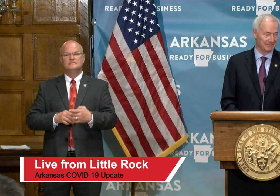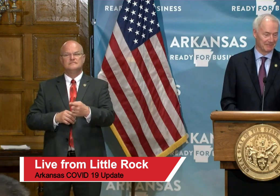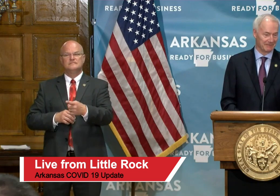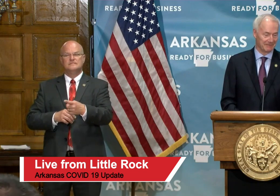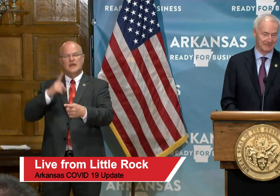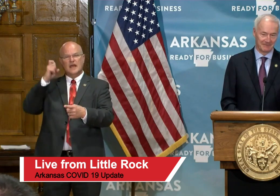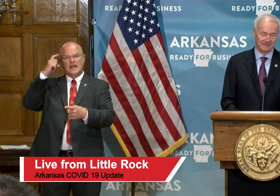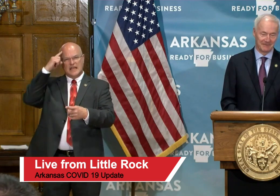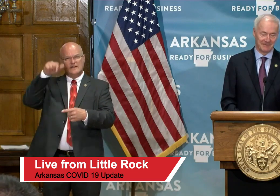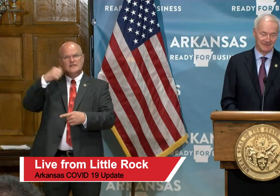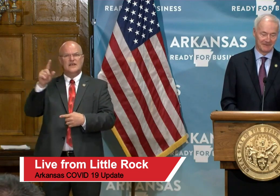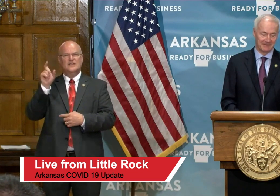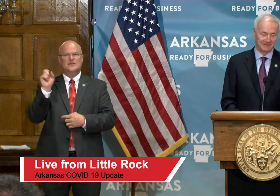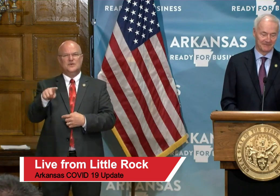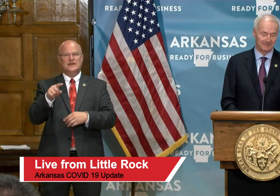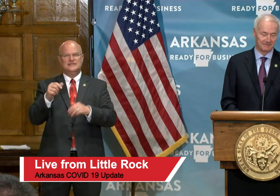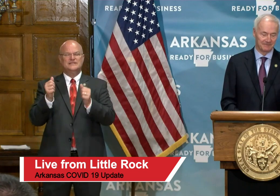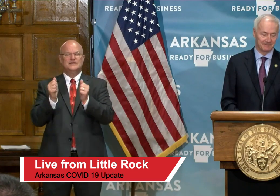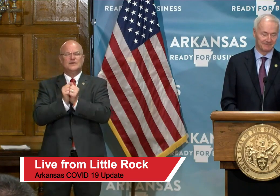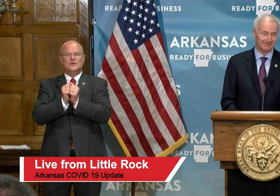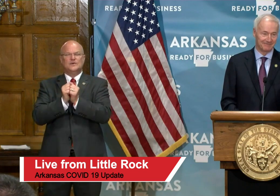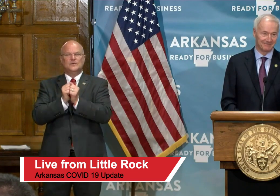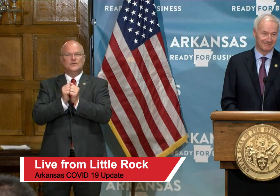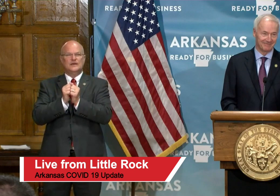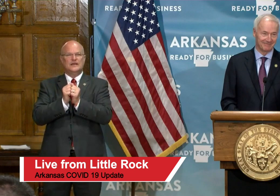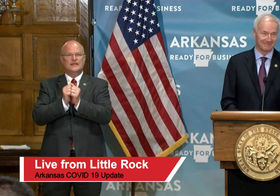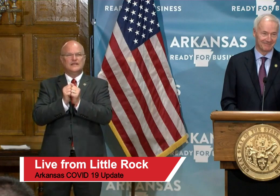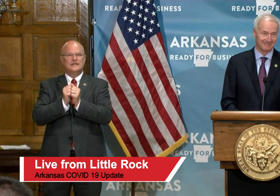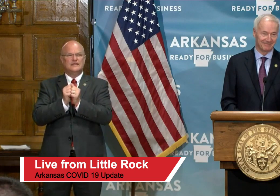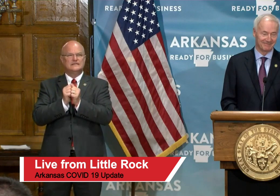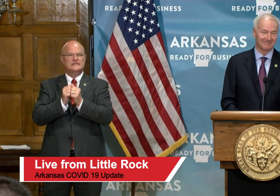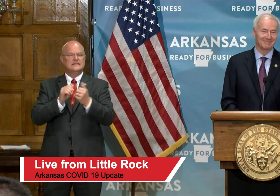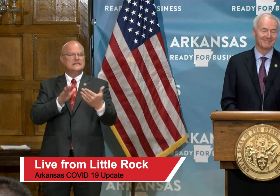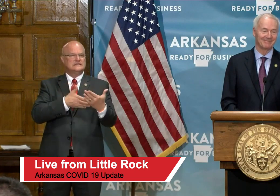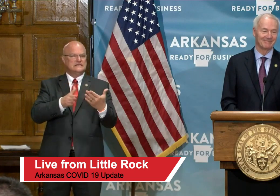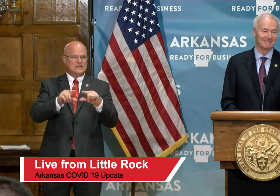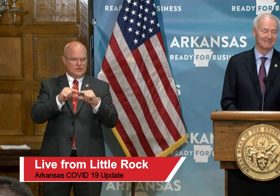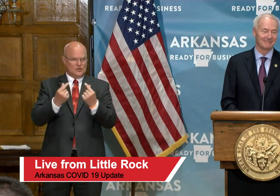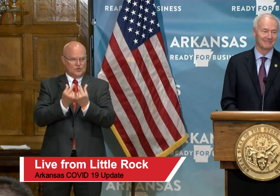Governor, I have another question along the Temple Live